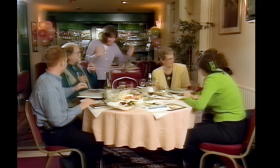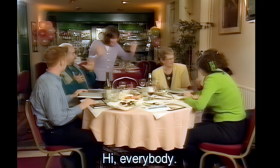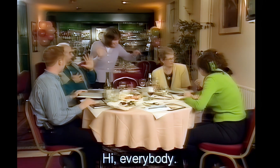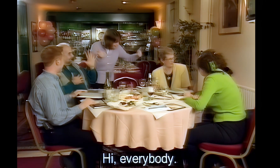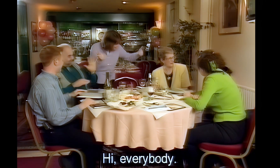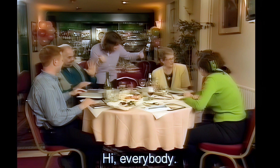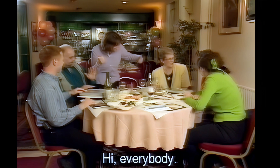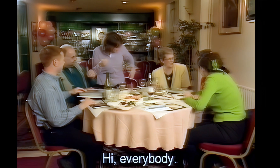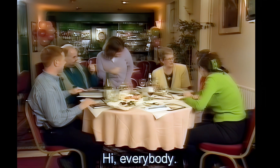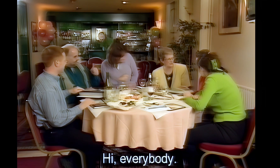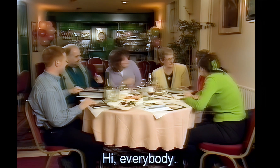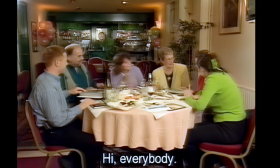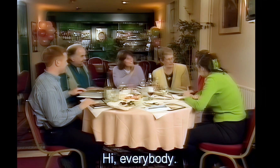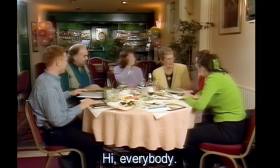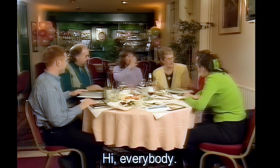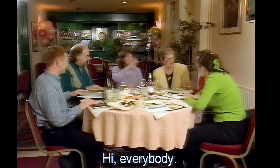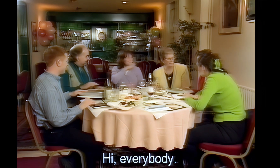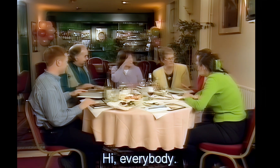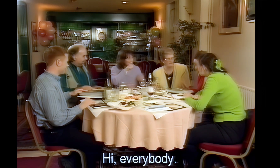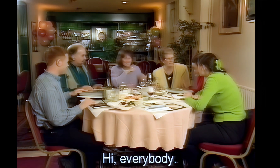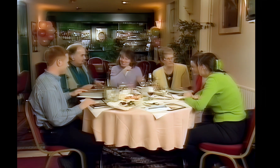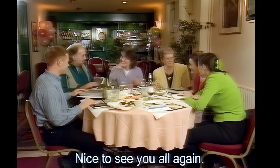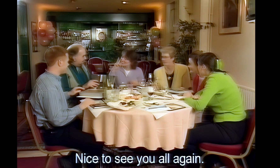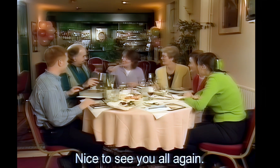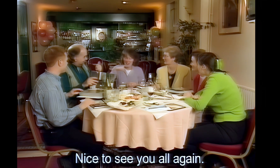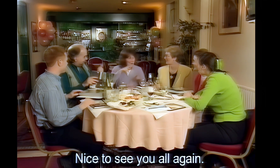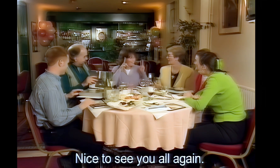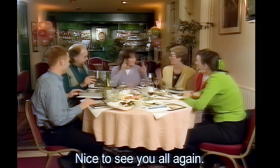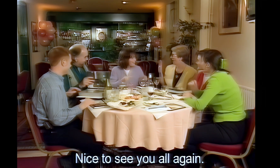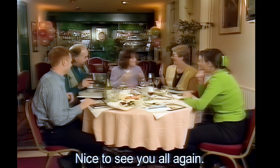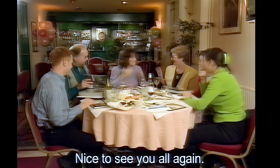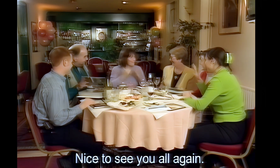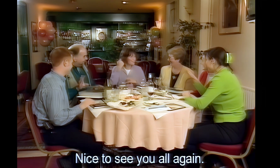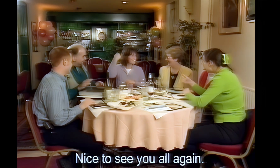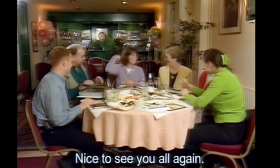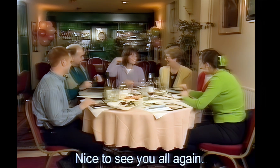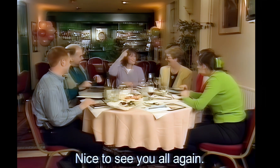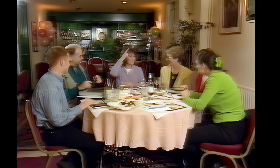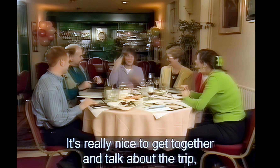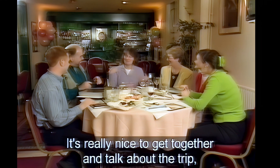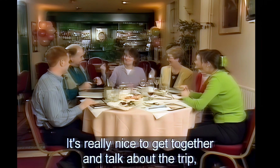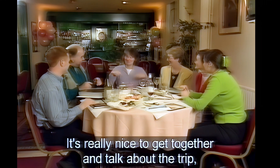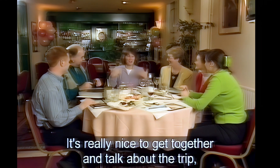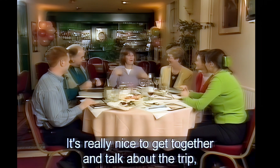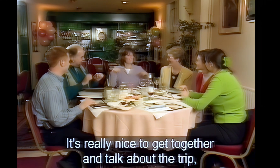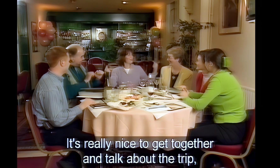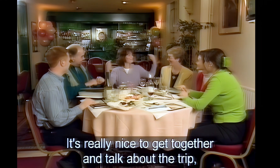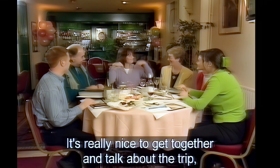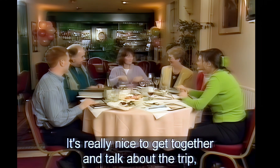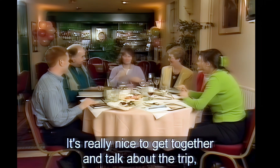Hi everybody. Hi there. Nice to see you all again since we were last together in Jordan.